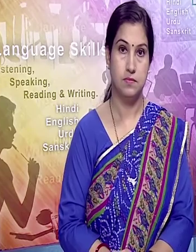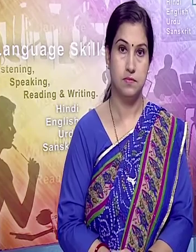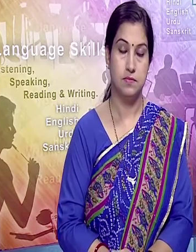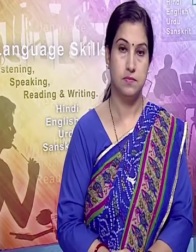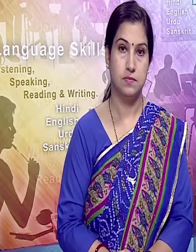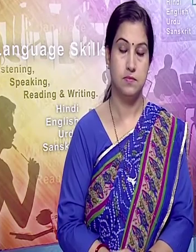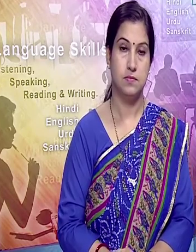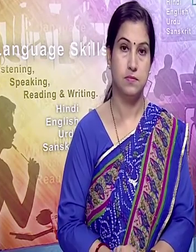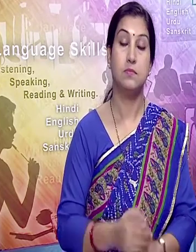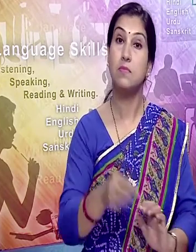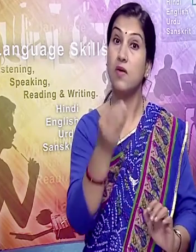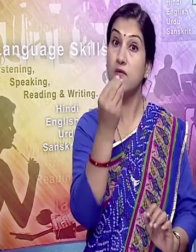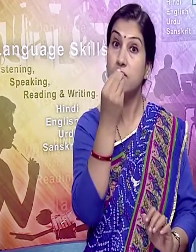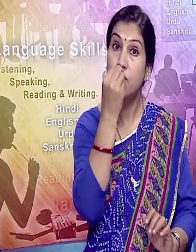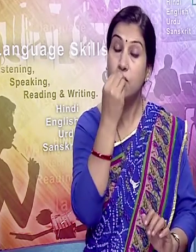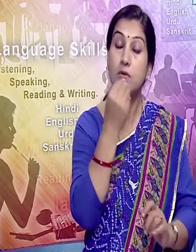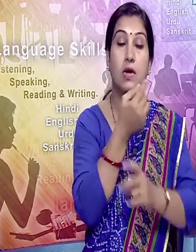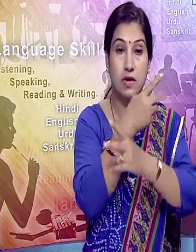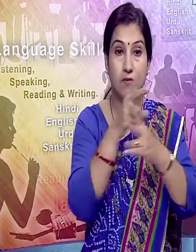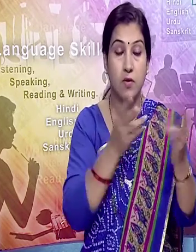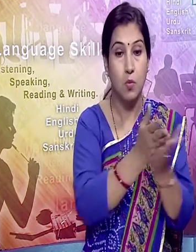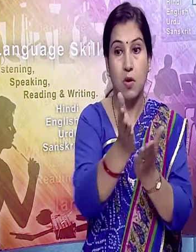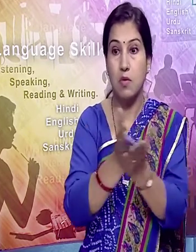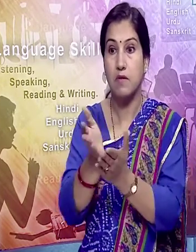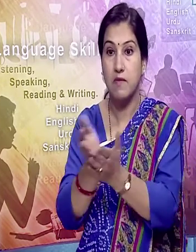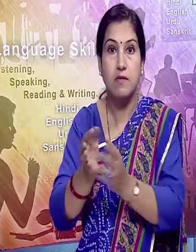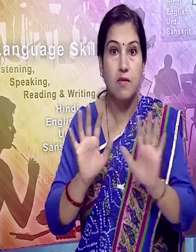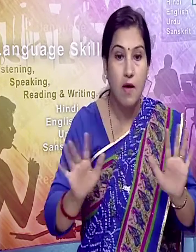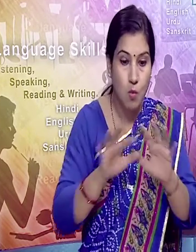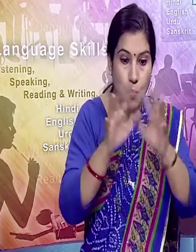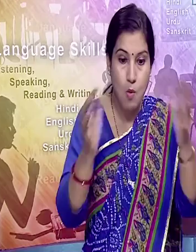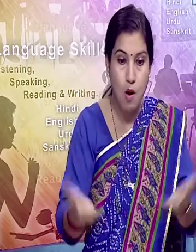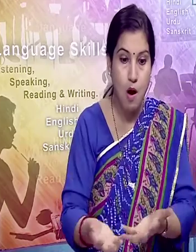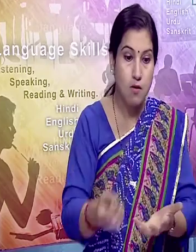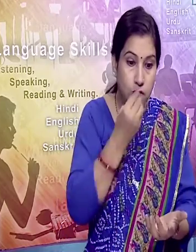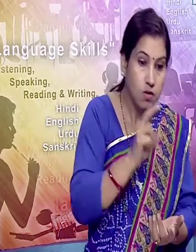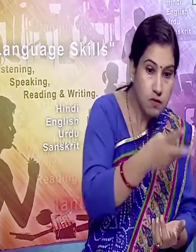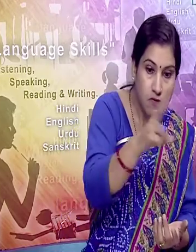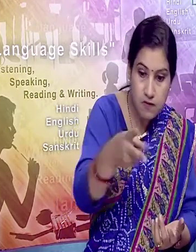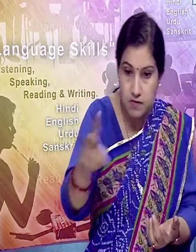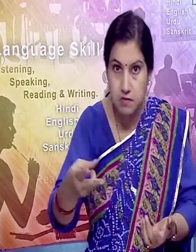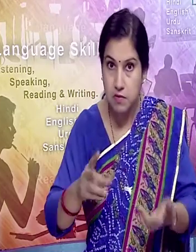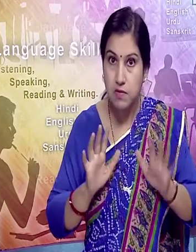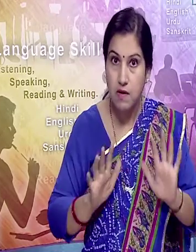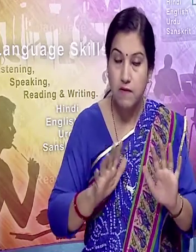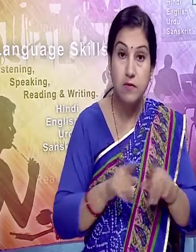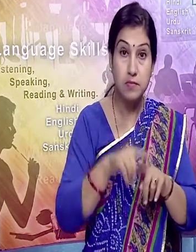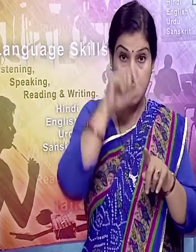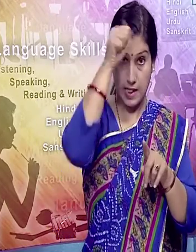Food is eaten in different cuisines all over the world. And in India,